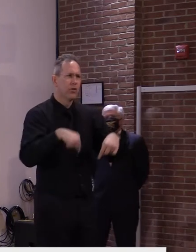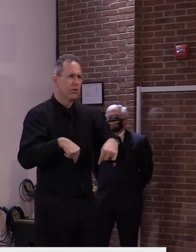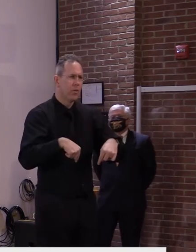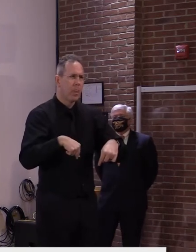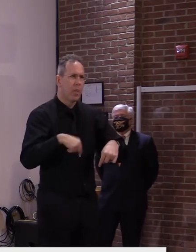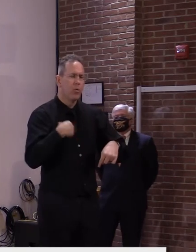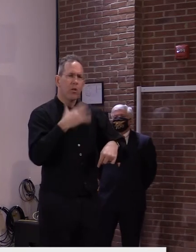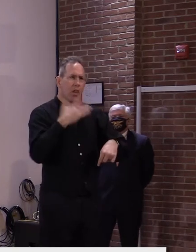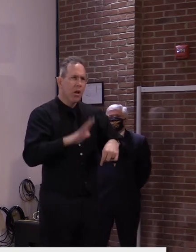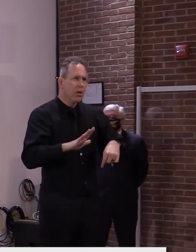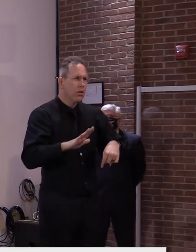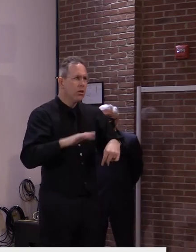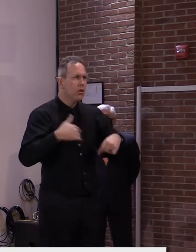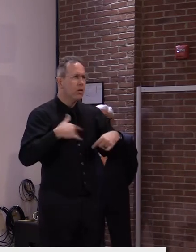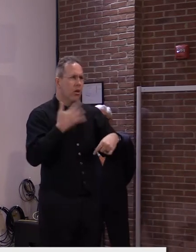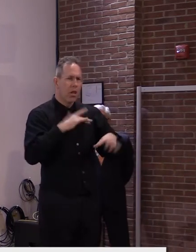again